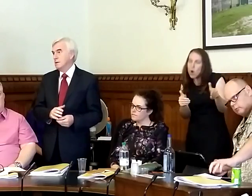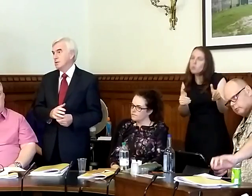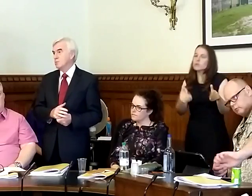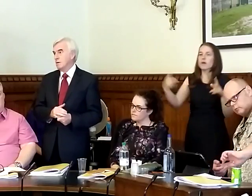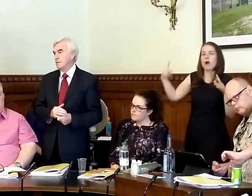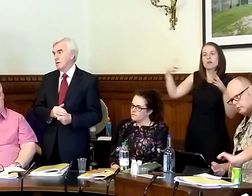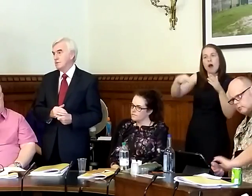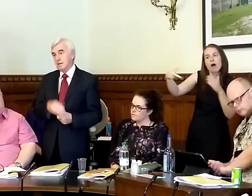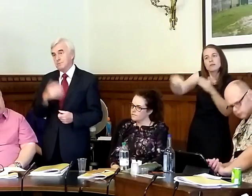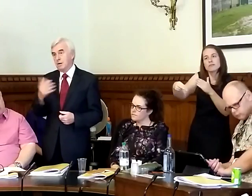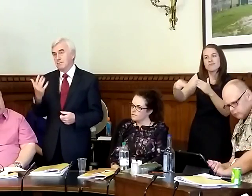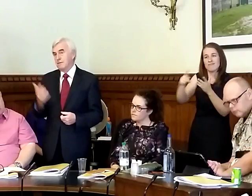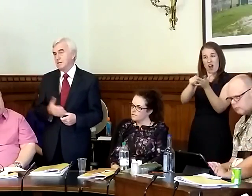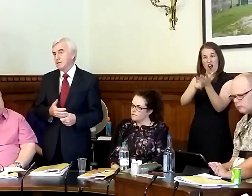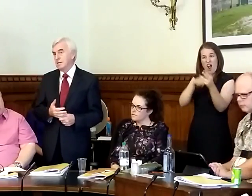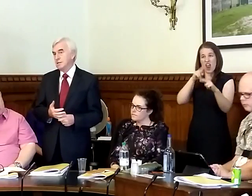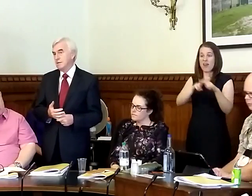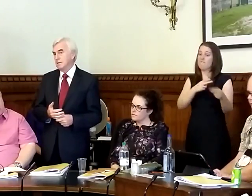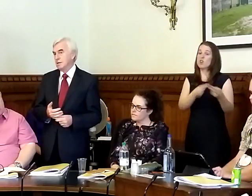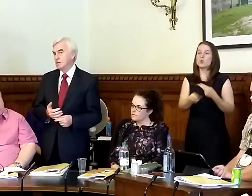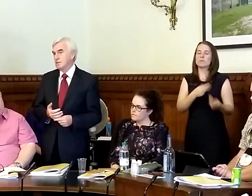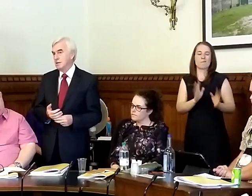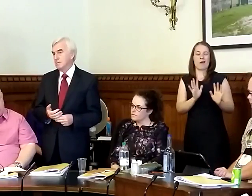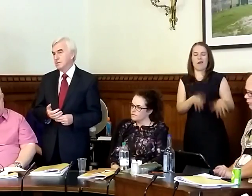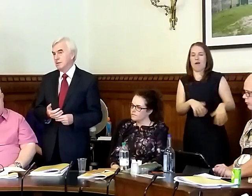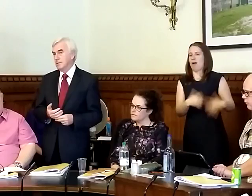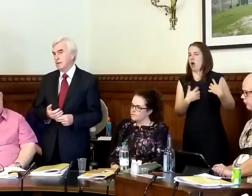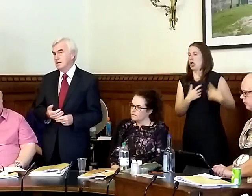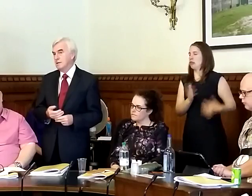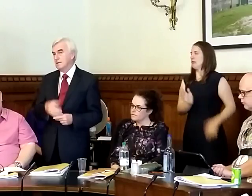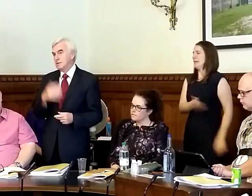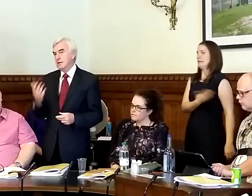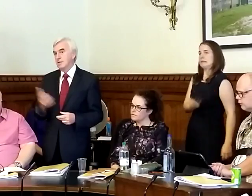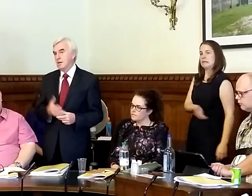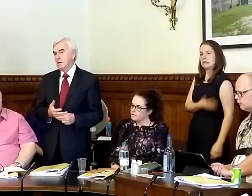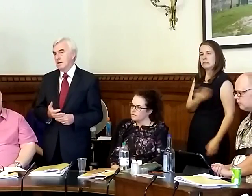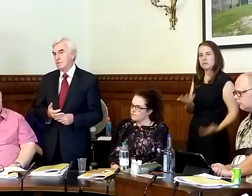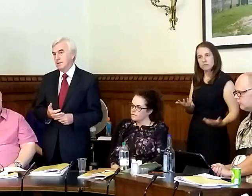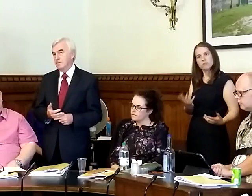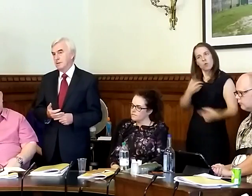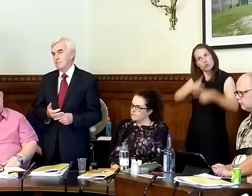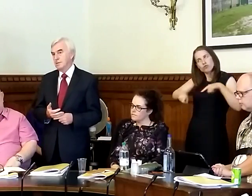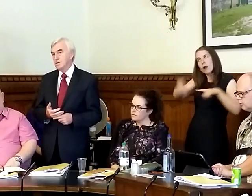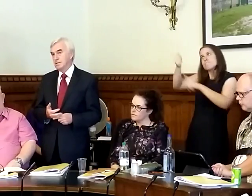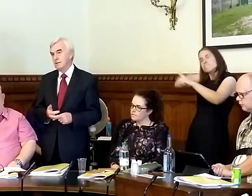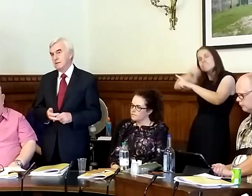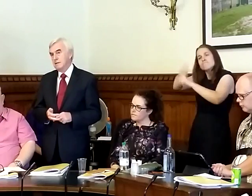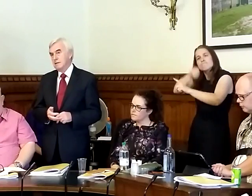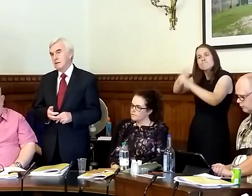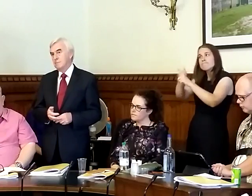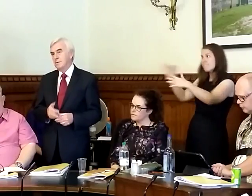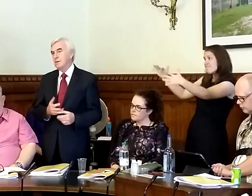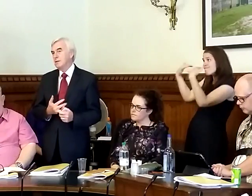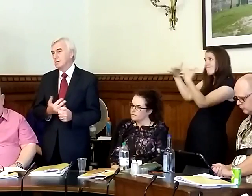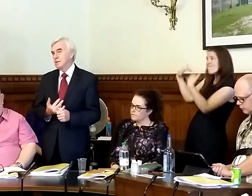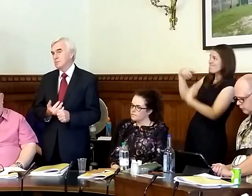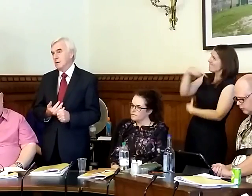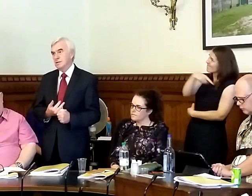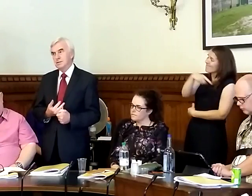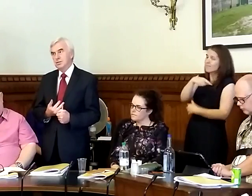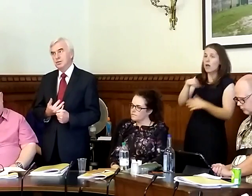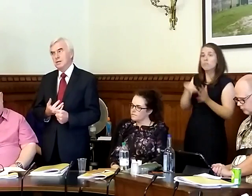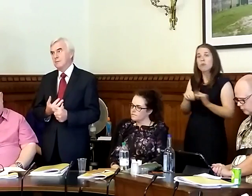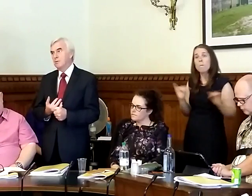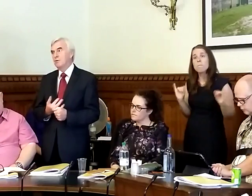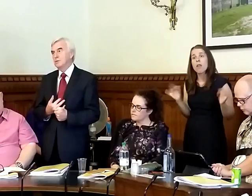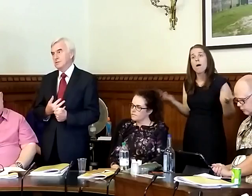ILF is one of those. That's why we've had to take direct action time and time again to get that publicity. But the others